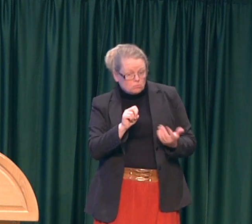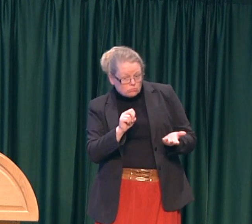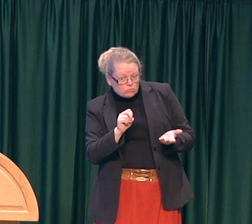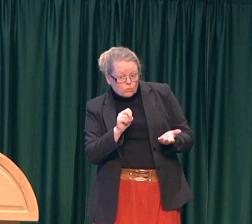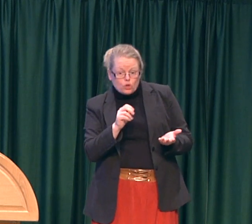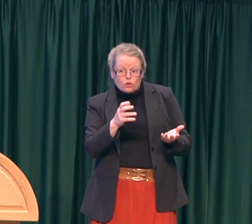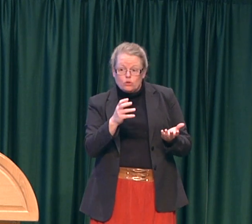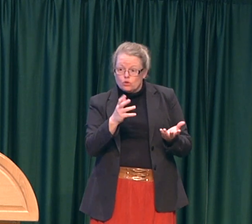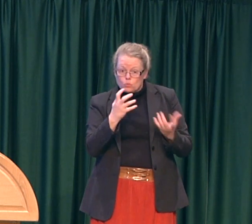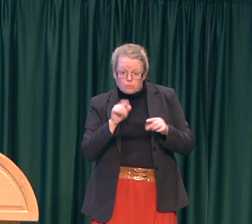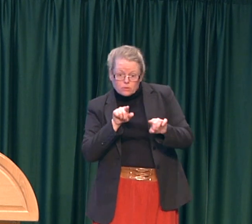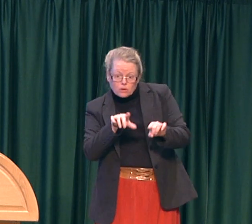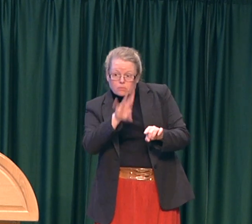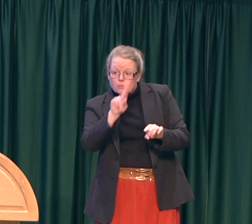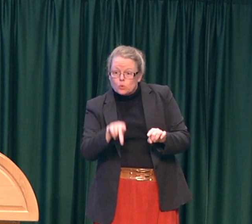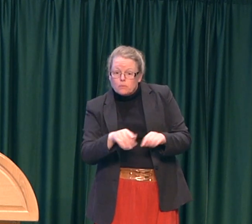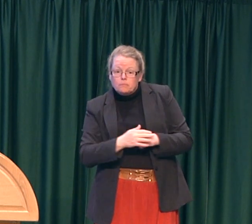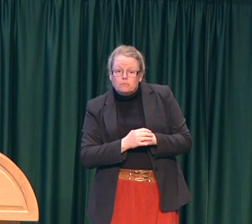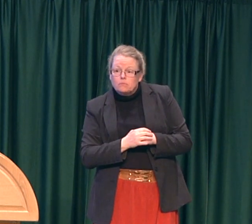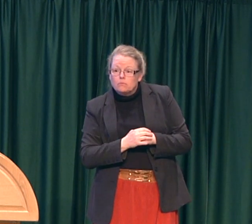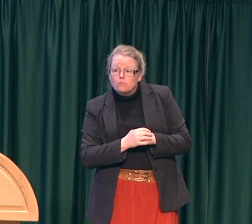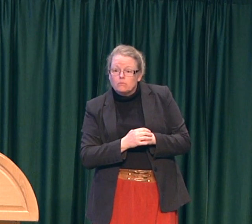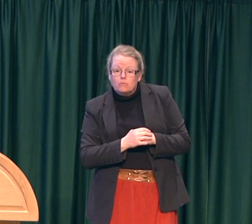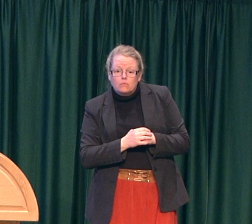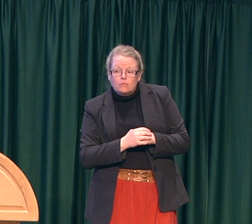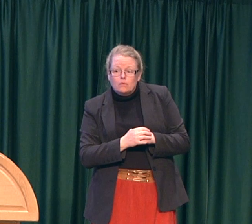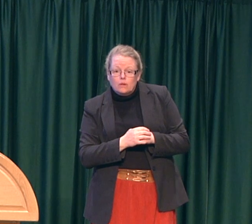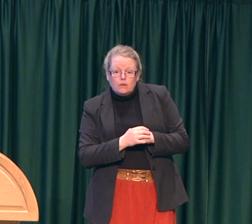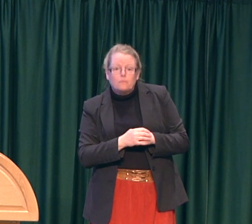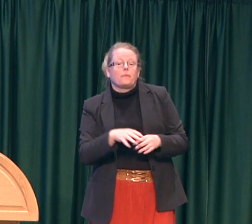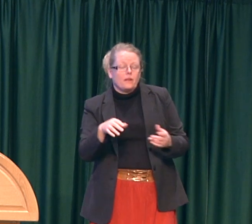"Hello, Sue. Do you want me to pick you up?"